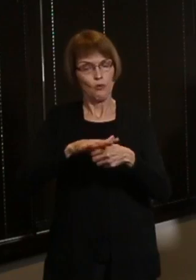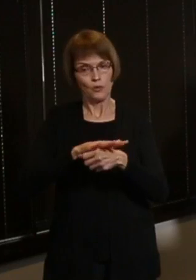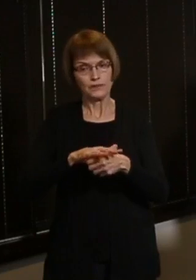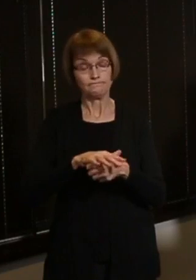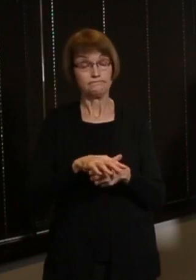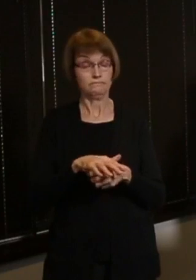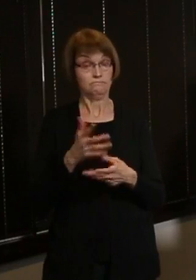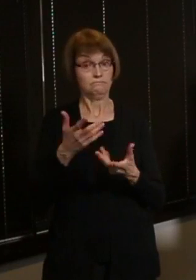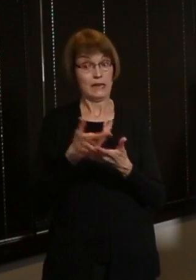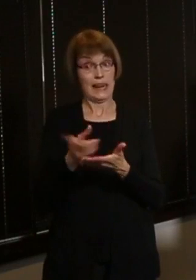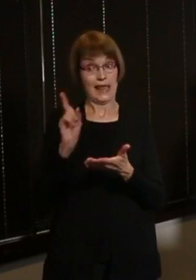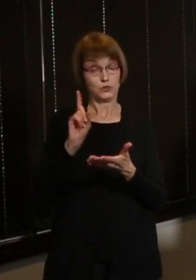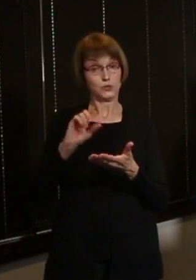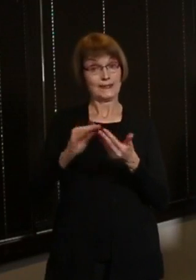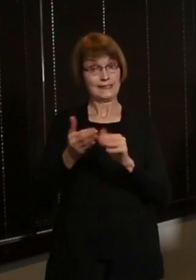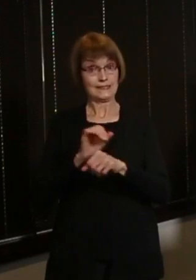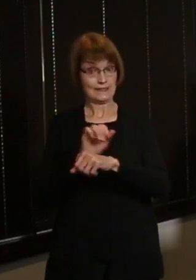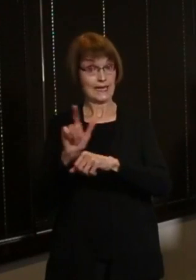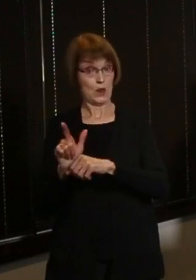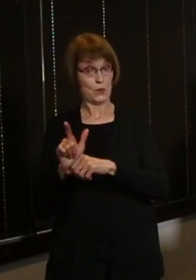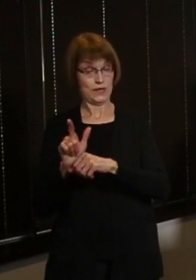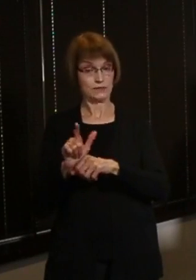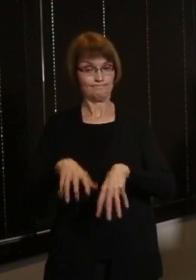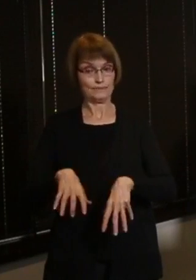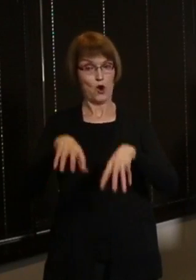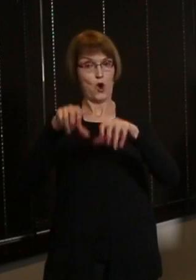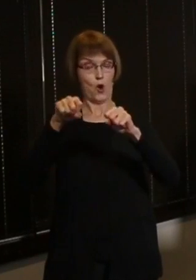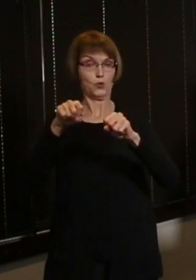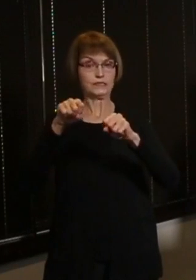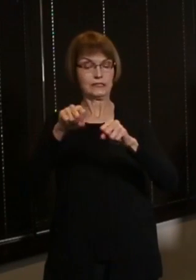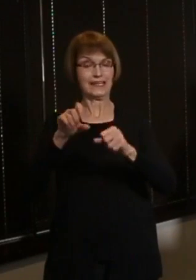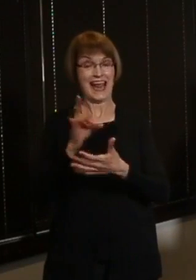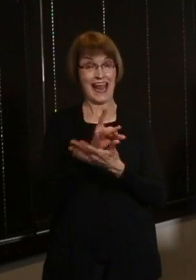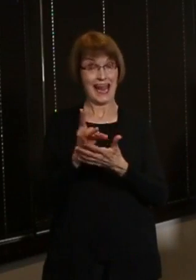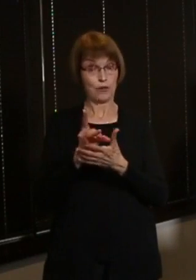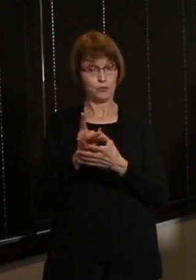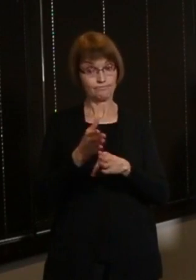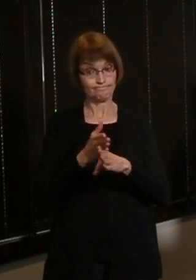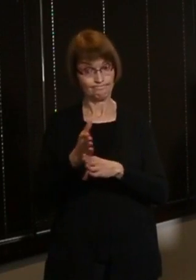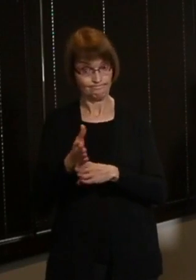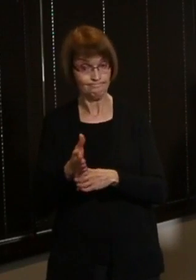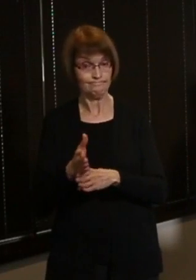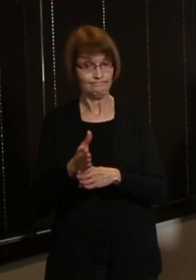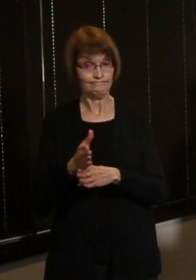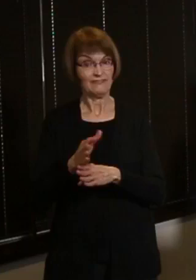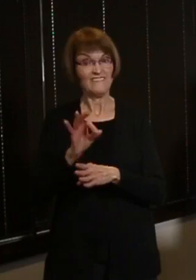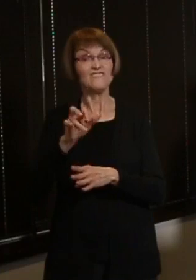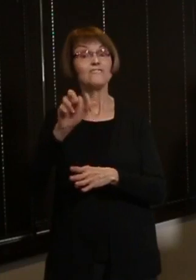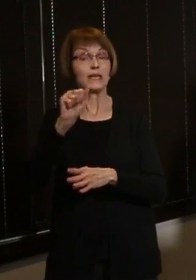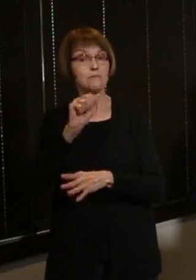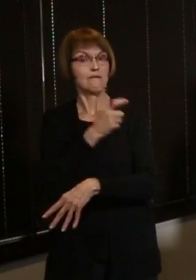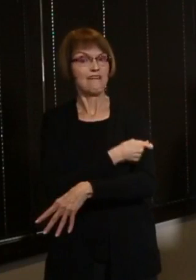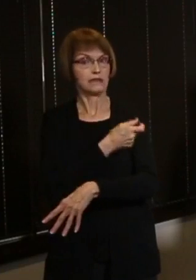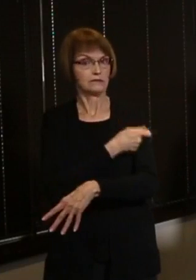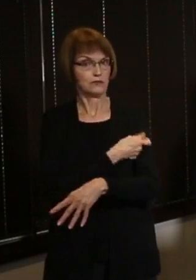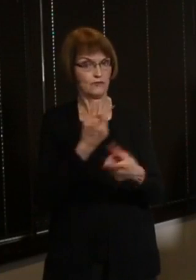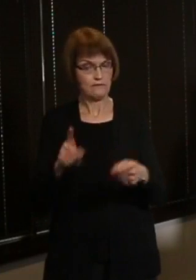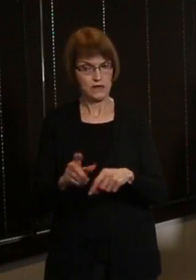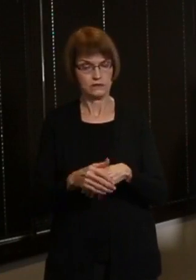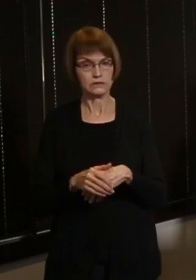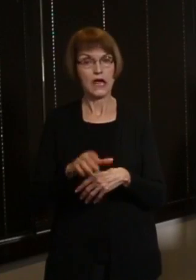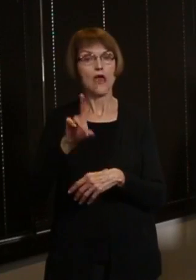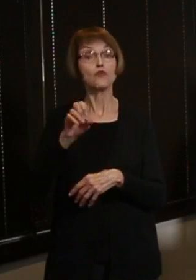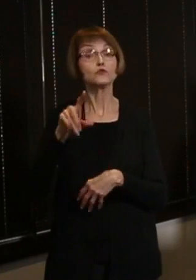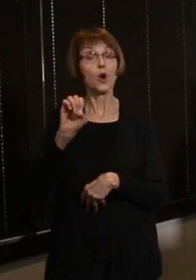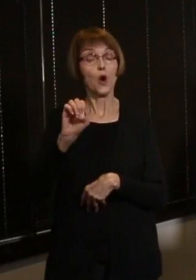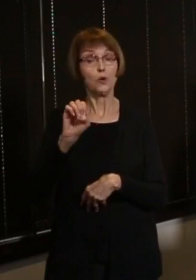mentioned last week, the city of St. Louis is hosting an 8-week FEMA vaccination event down at the Dome. Starting